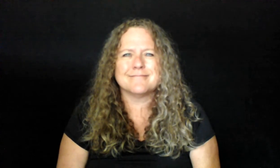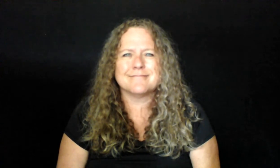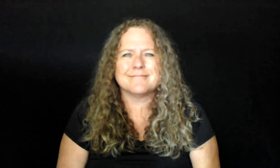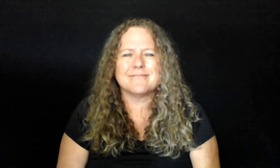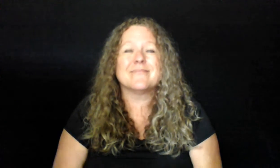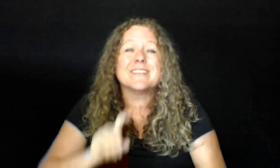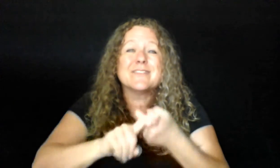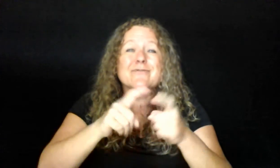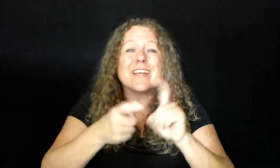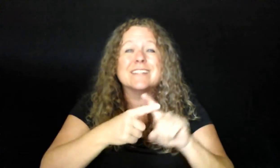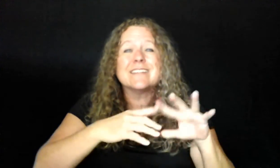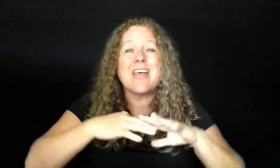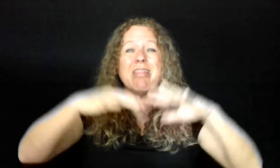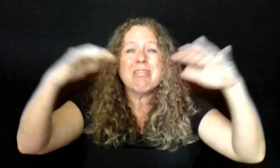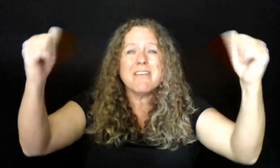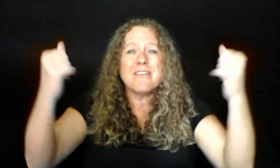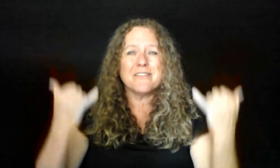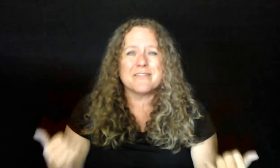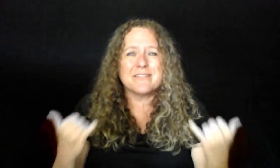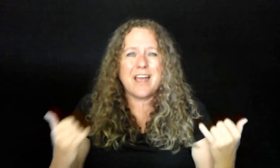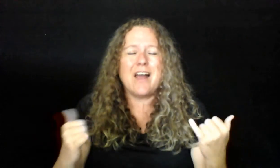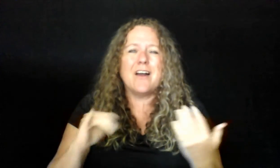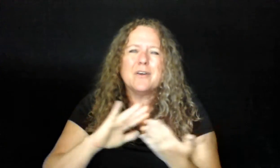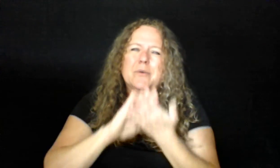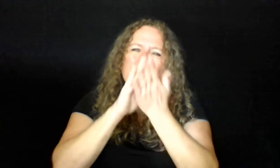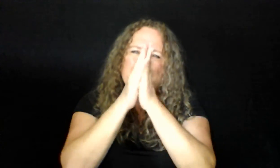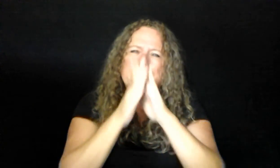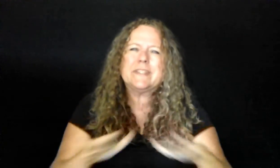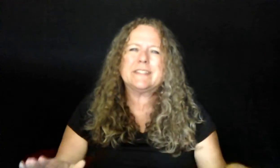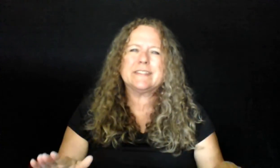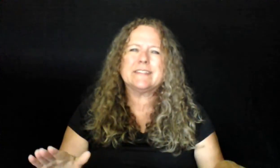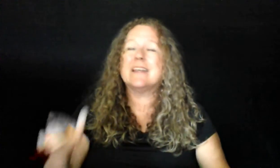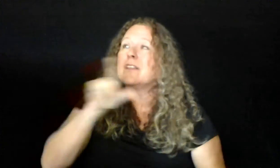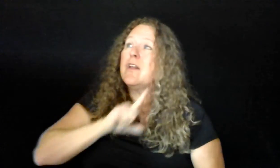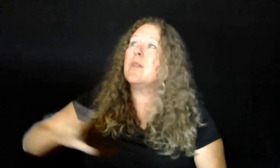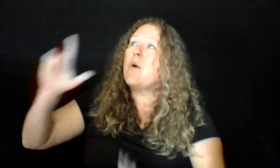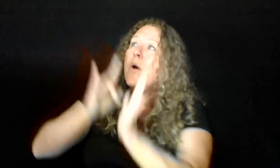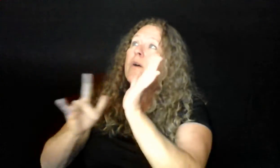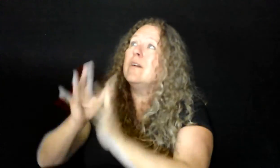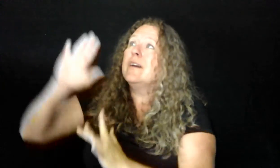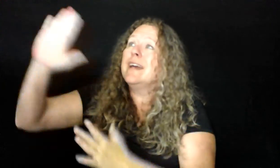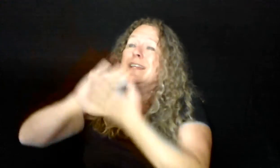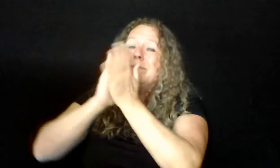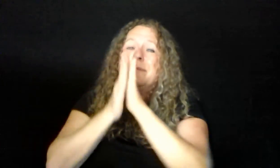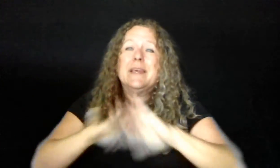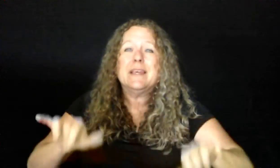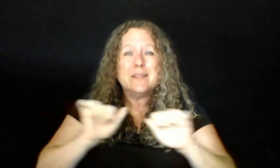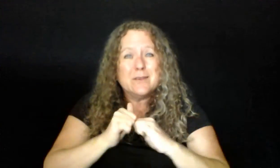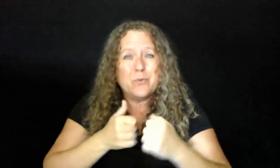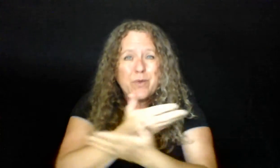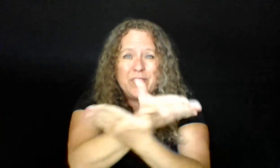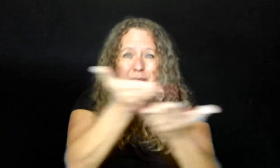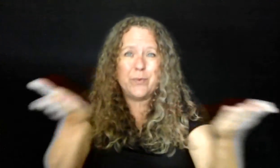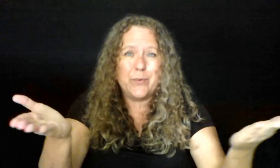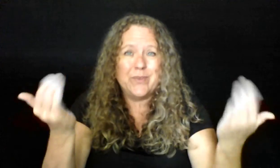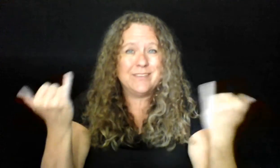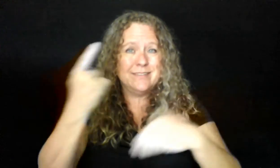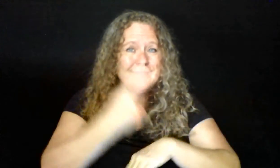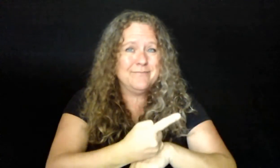Friends, go from this place in peace, and may the peace of our Lord Jesus Christ be with you today and every day. May the